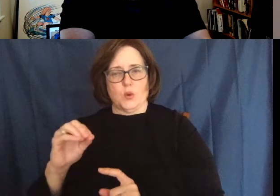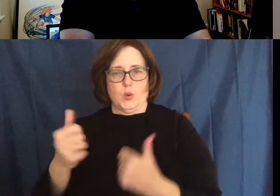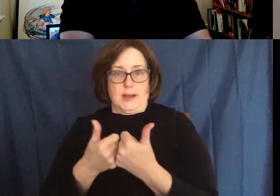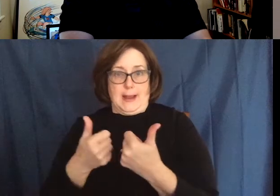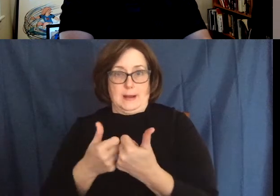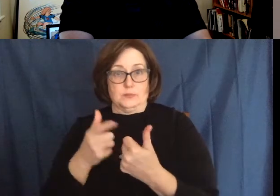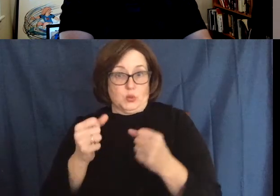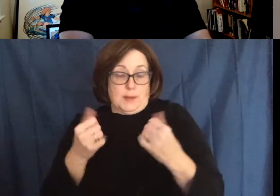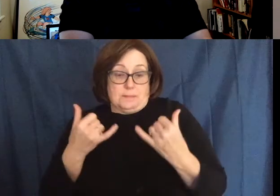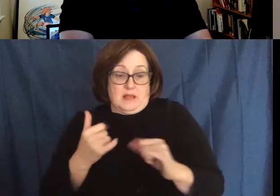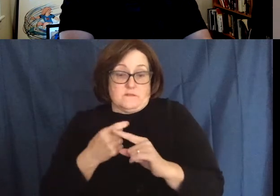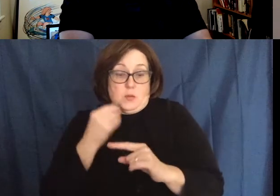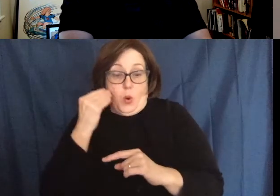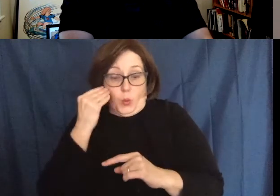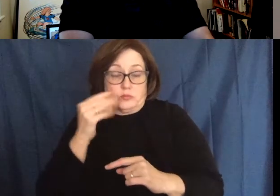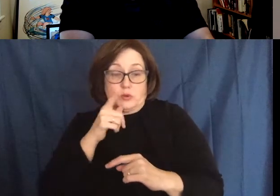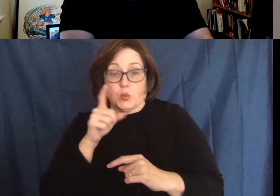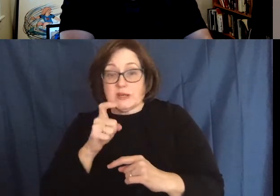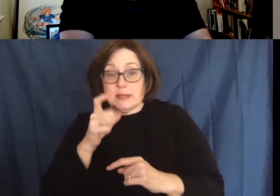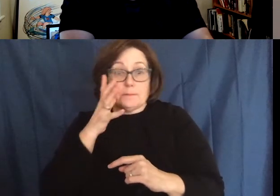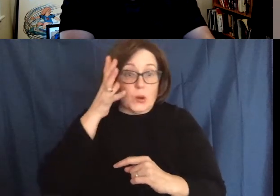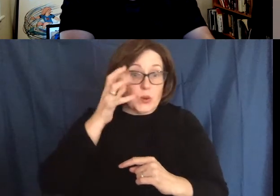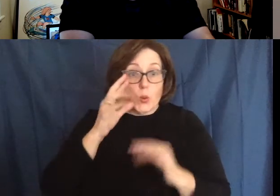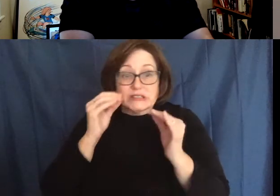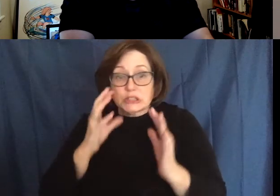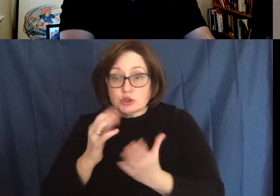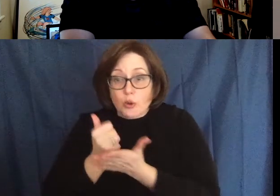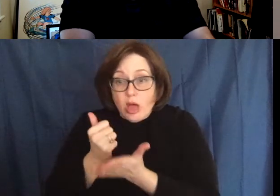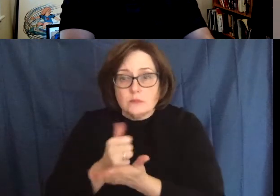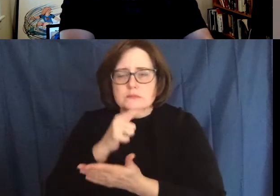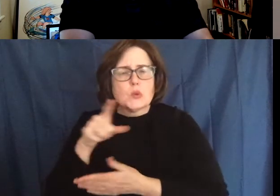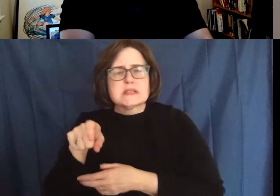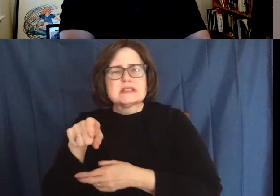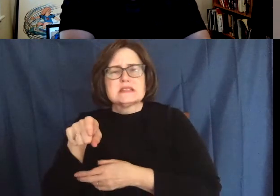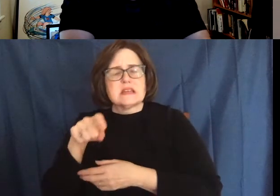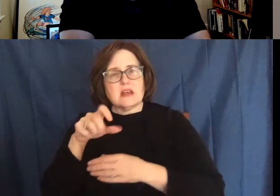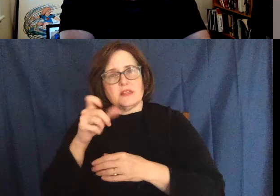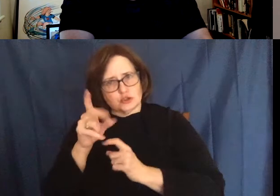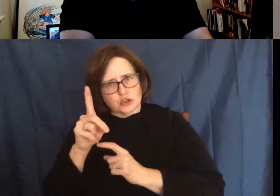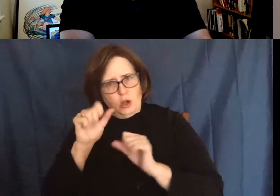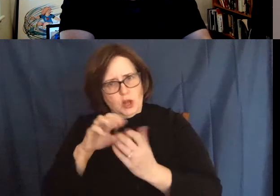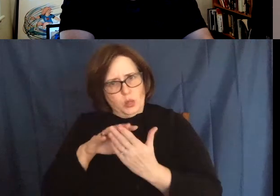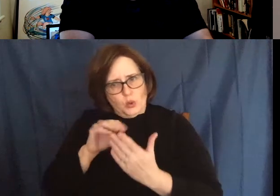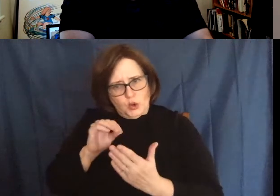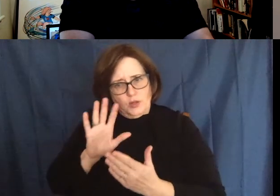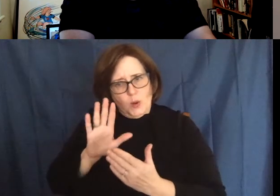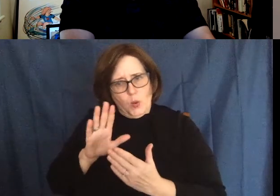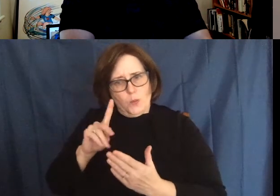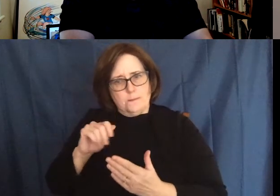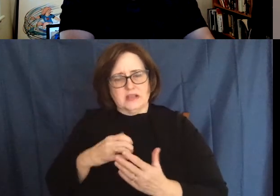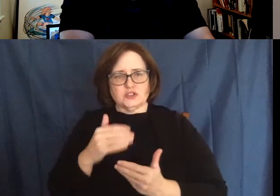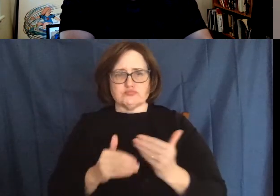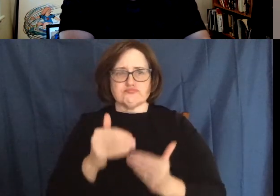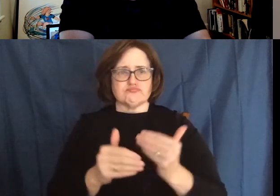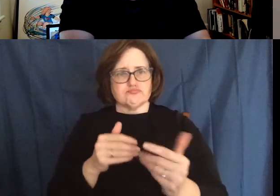minimal supervision from teachers or parents, and the child can learn at their own time the most important content